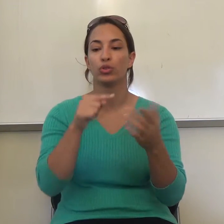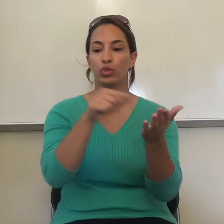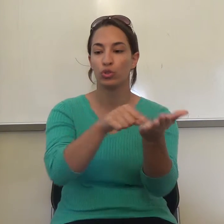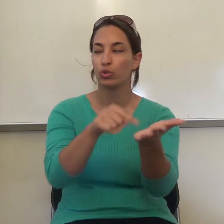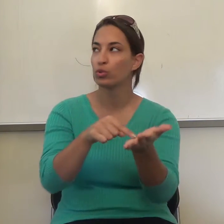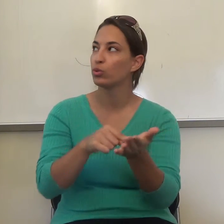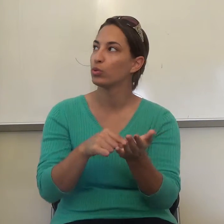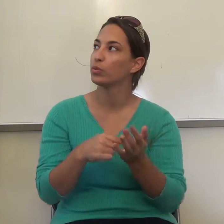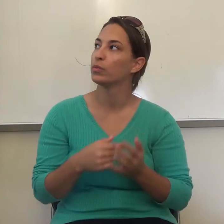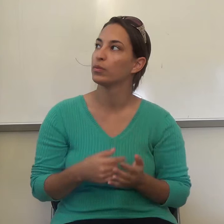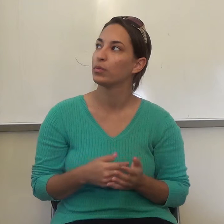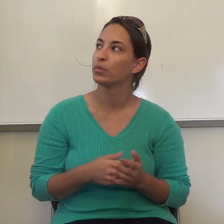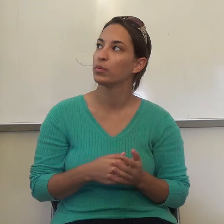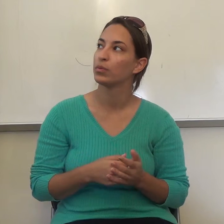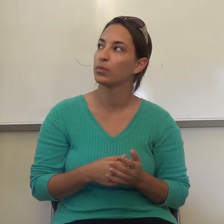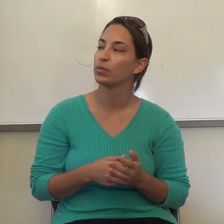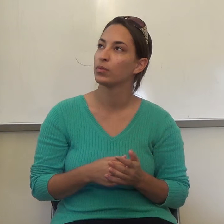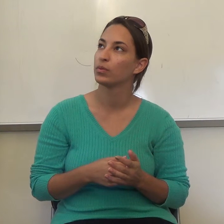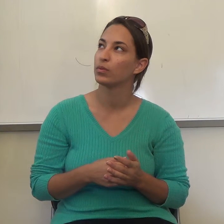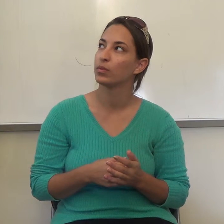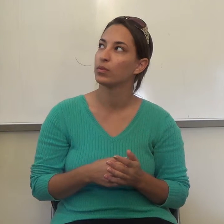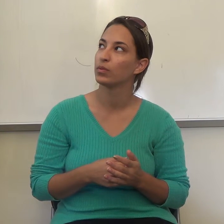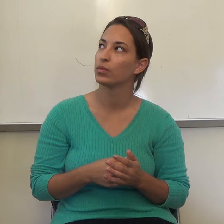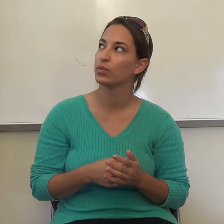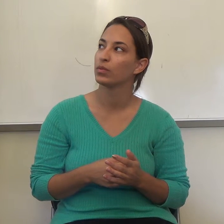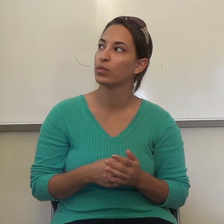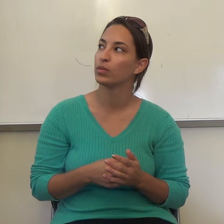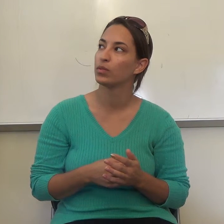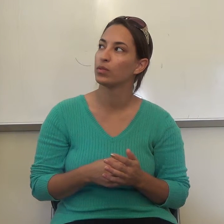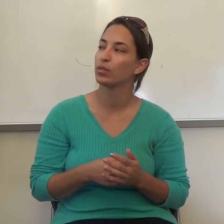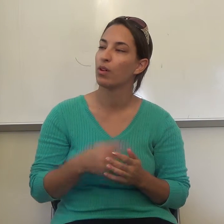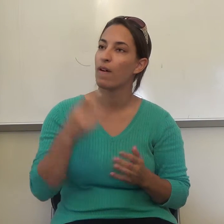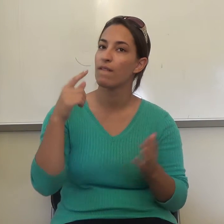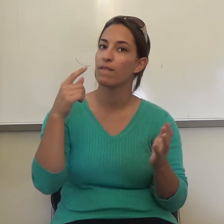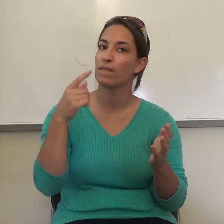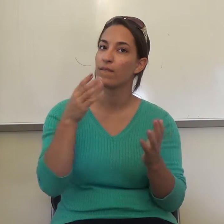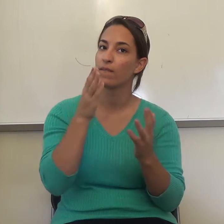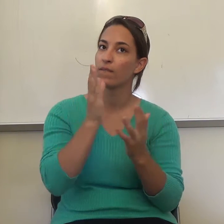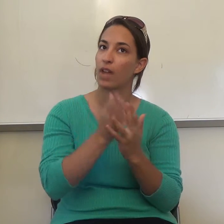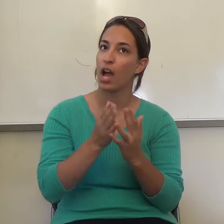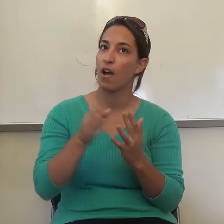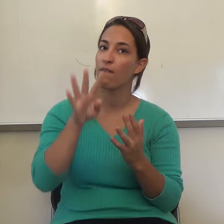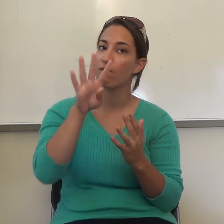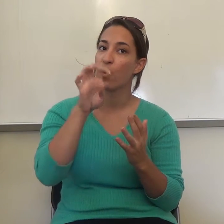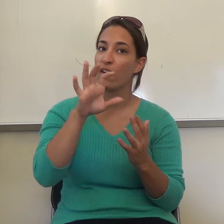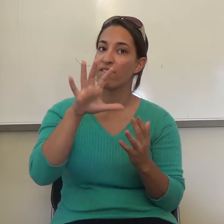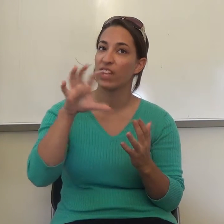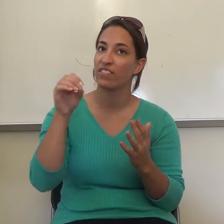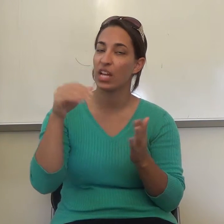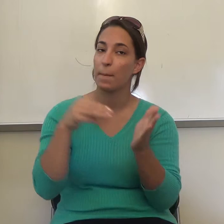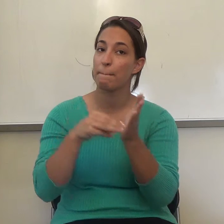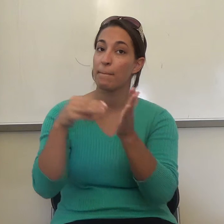filed about 453 million suit for damages. Okay. And